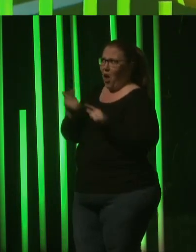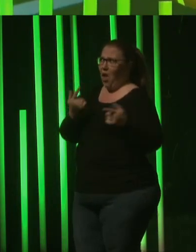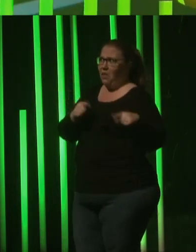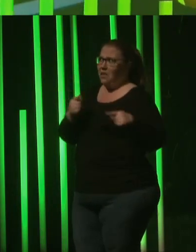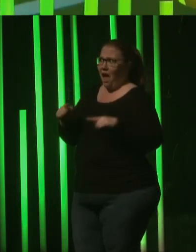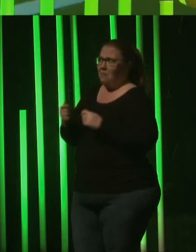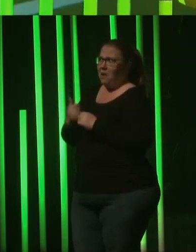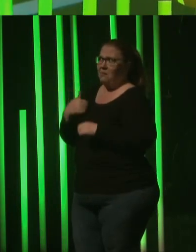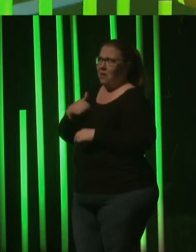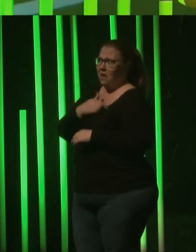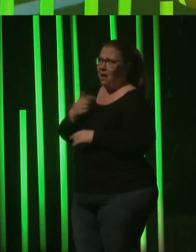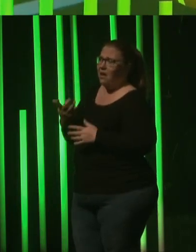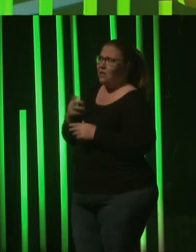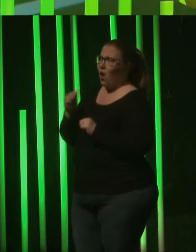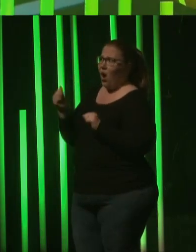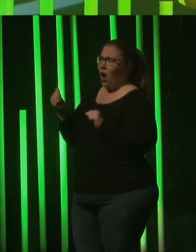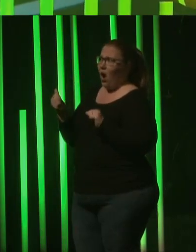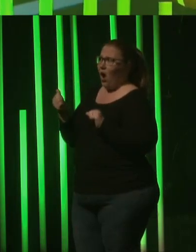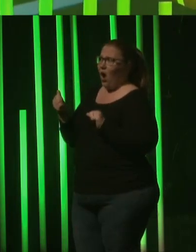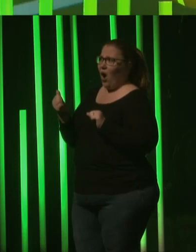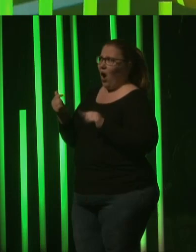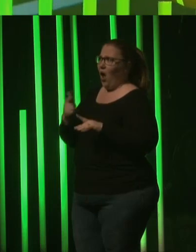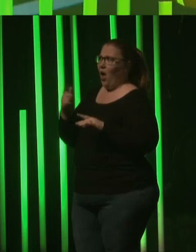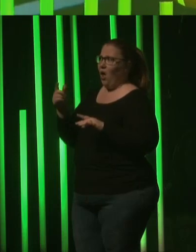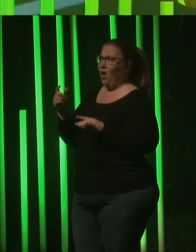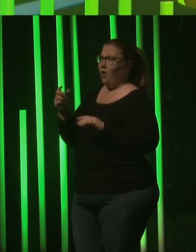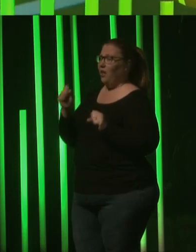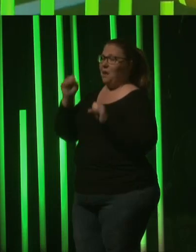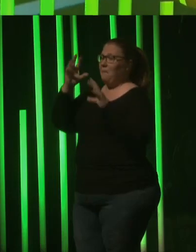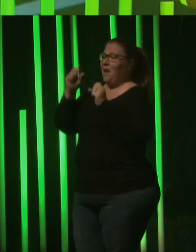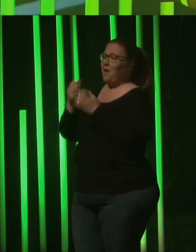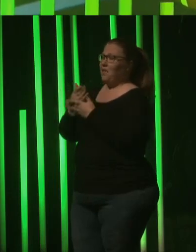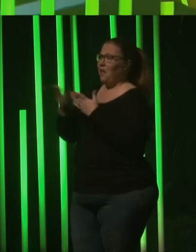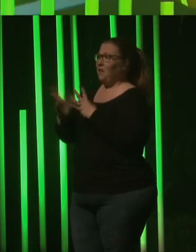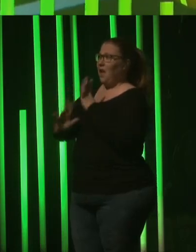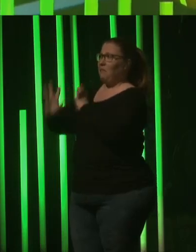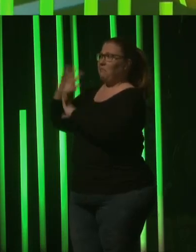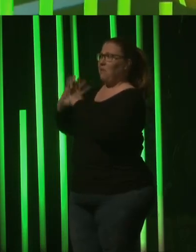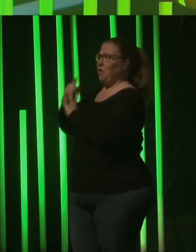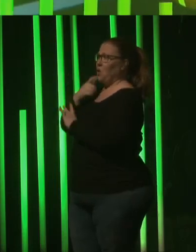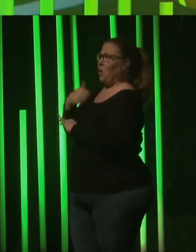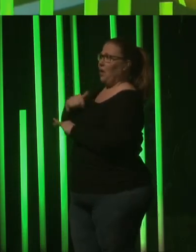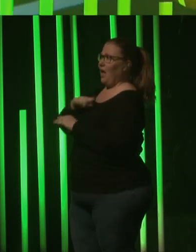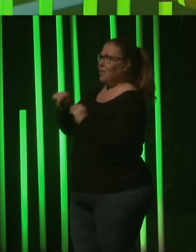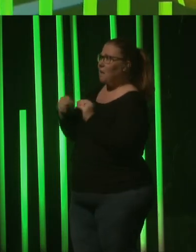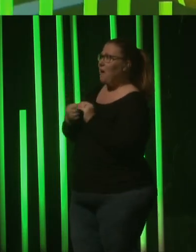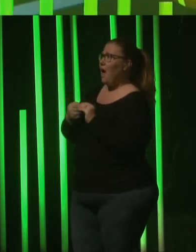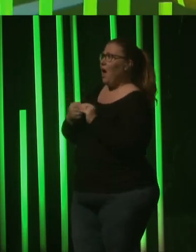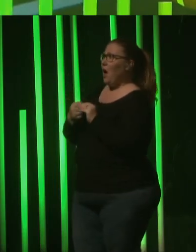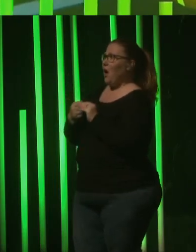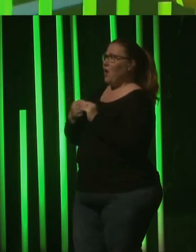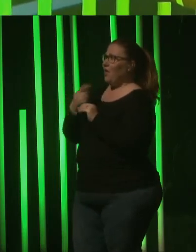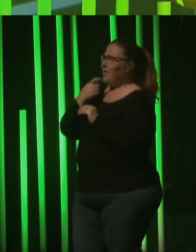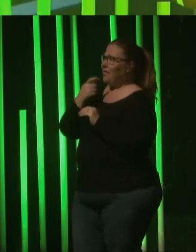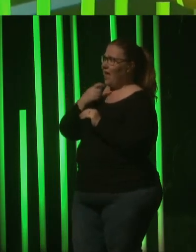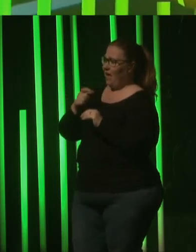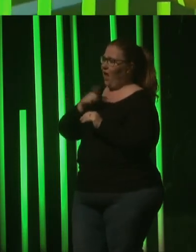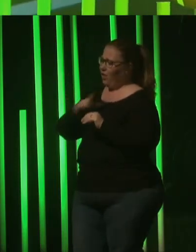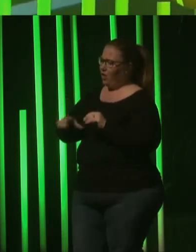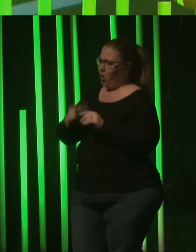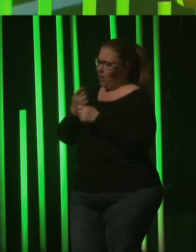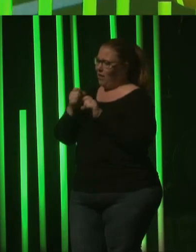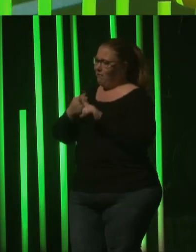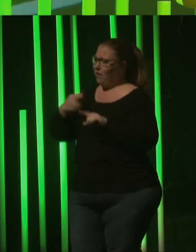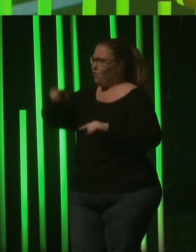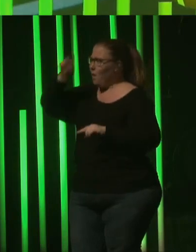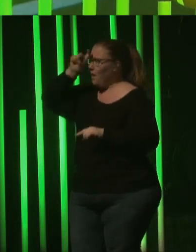us? Where all his wonders that our ancestors told us about when they said, did not the Lord bring us up out of Egypt? But now